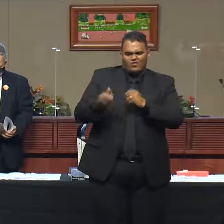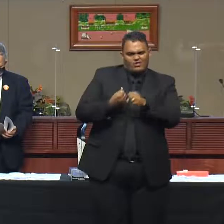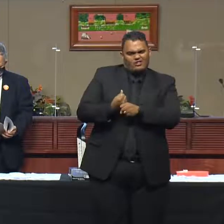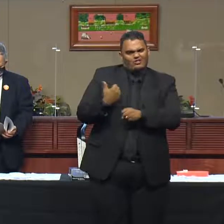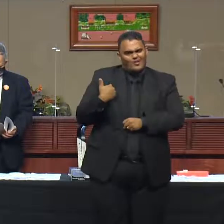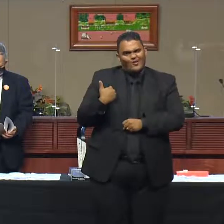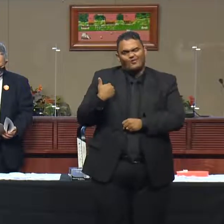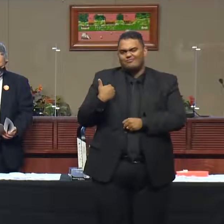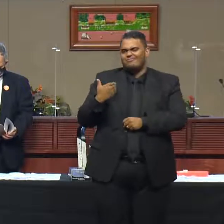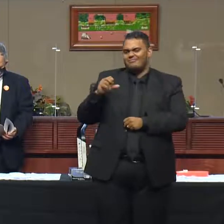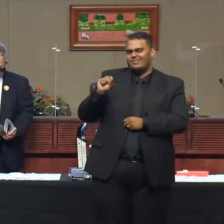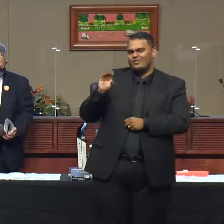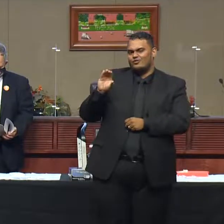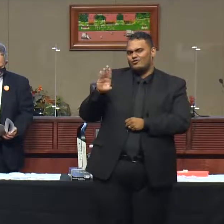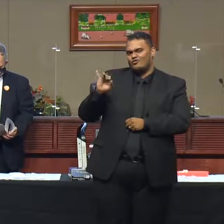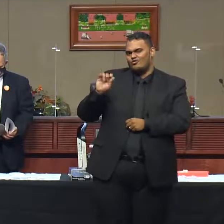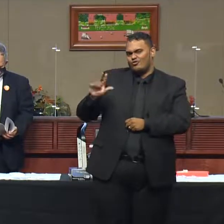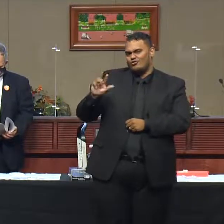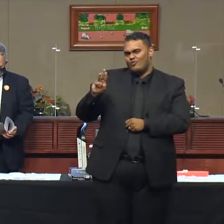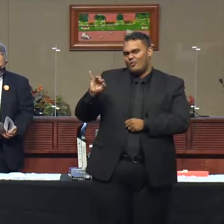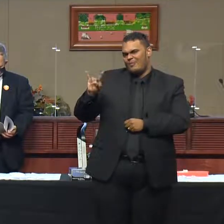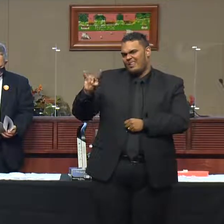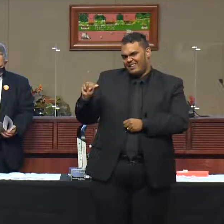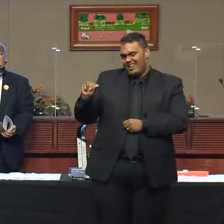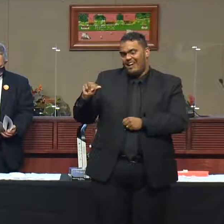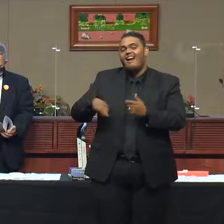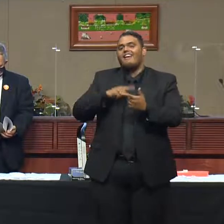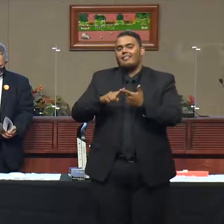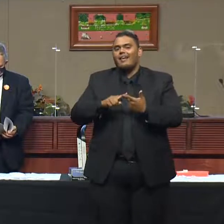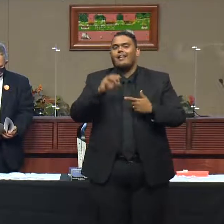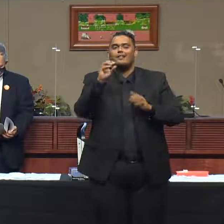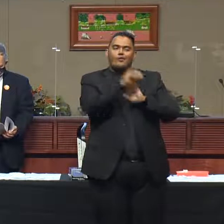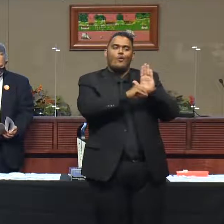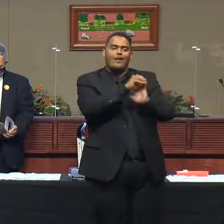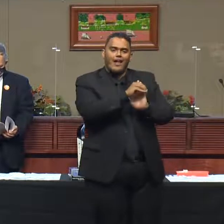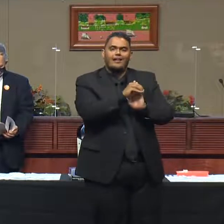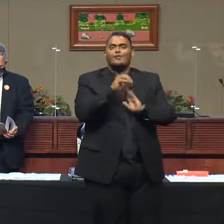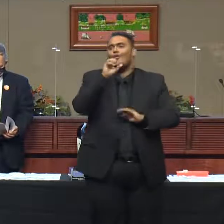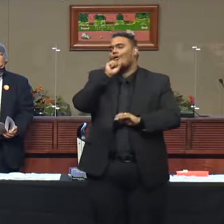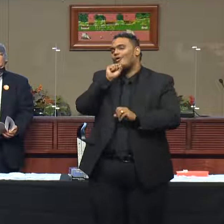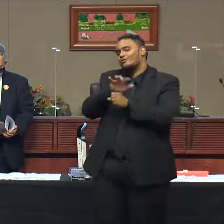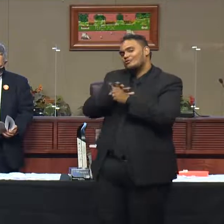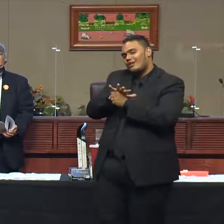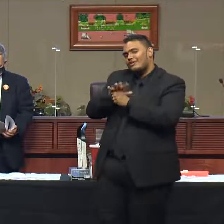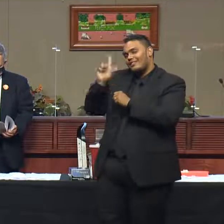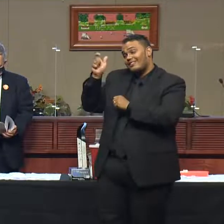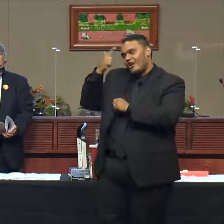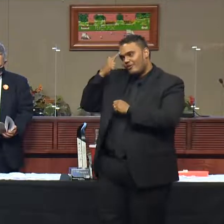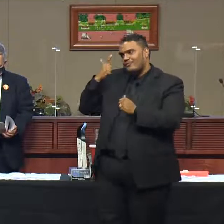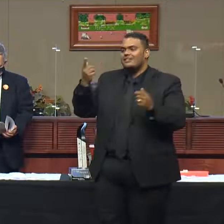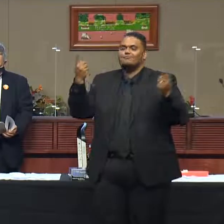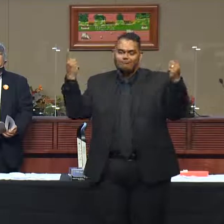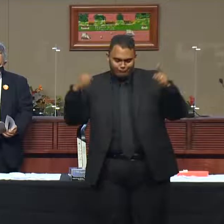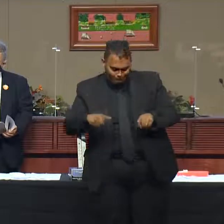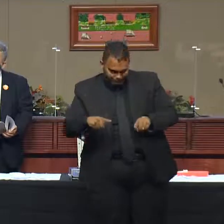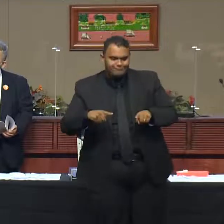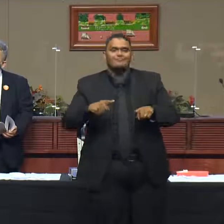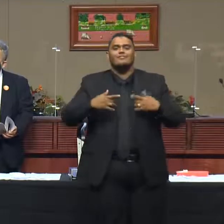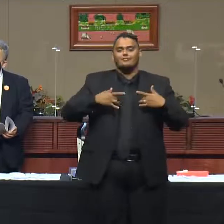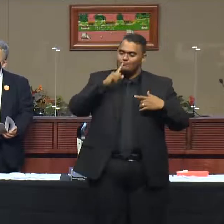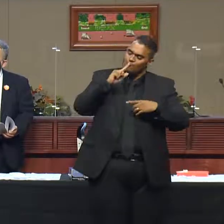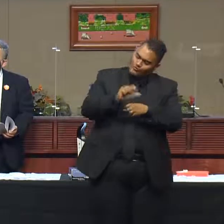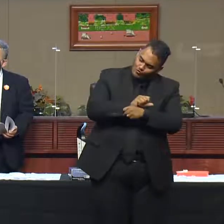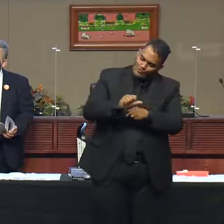Visit Orlando and Orange County government. I had the opportunity to go to one of our fine breweries and see